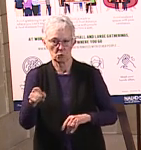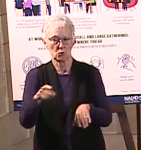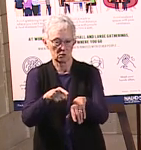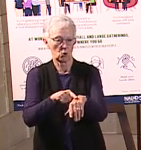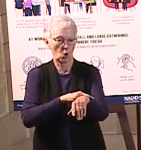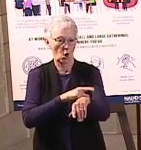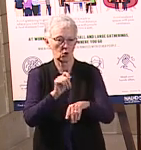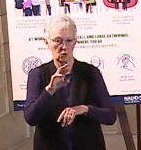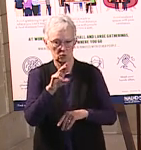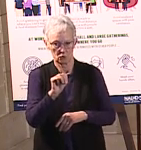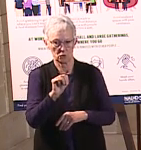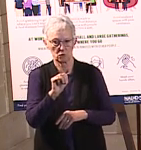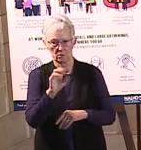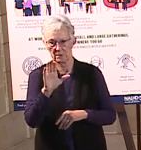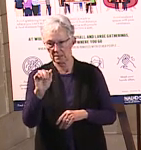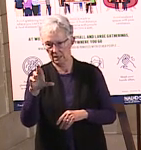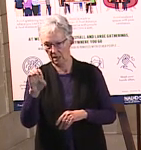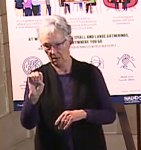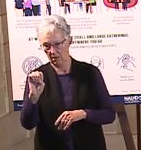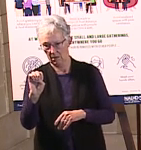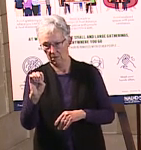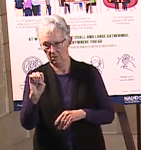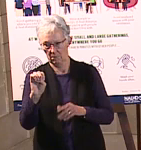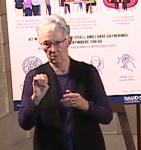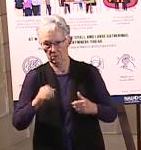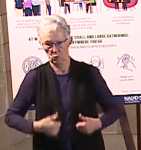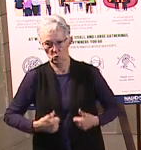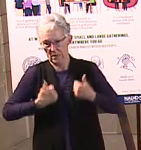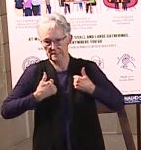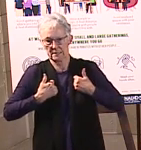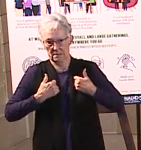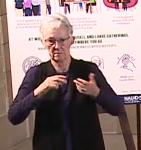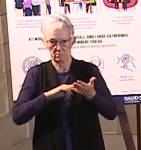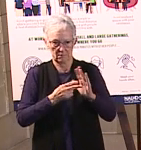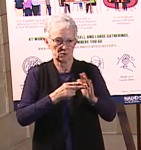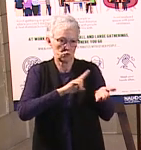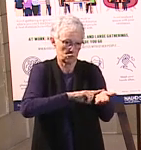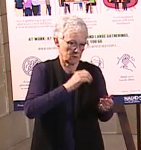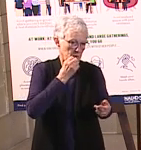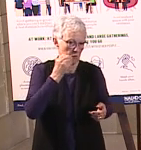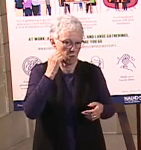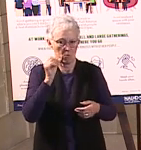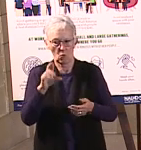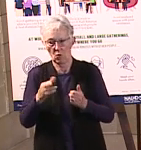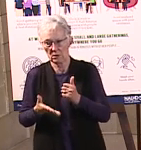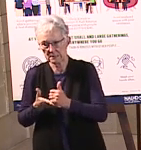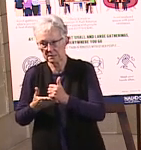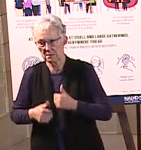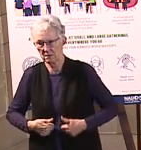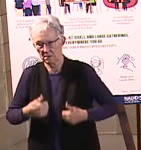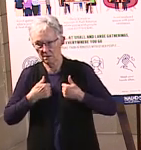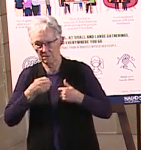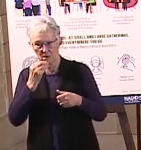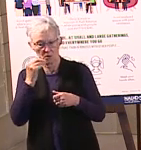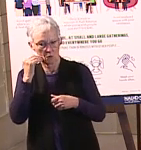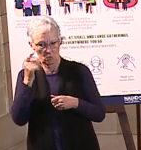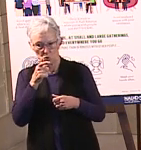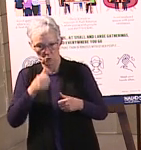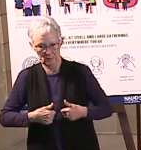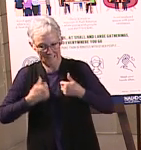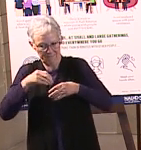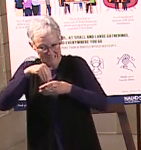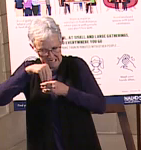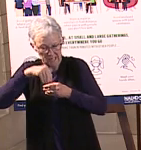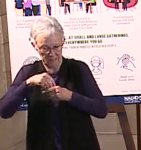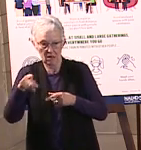be in that phase with regard to long-term care staff. Yeah. Okay, and